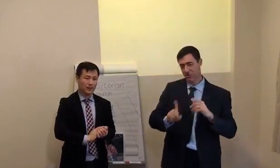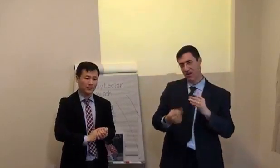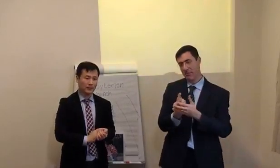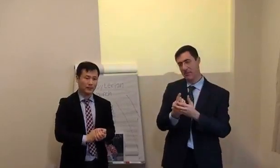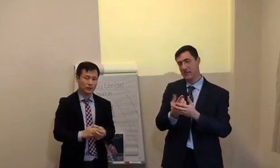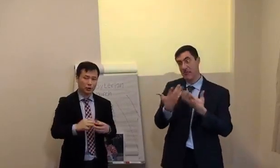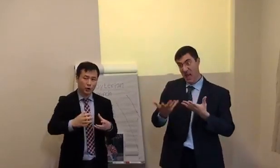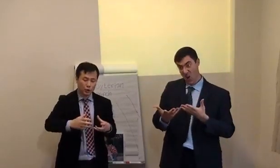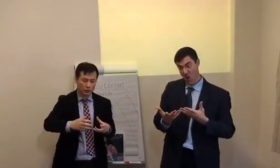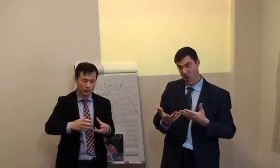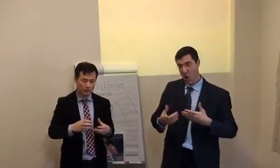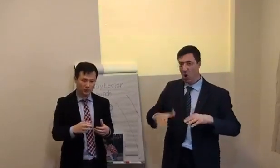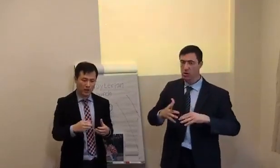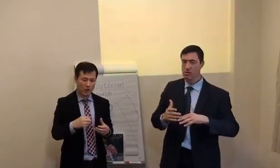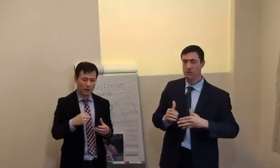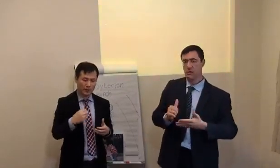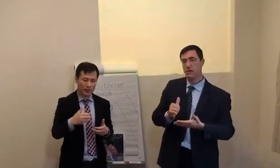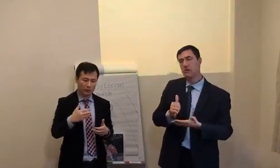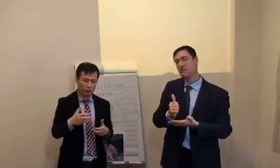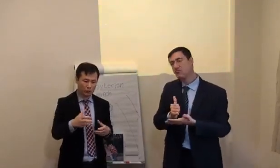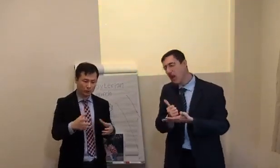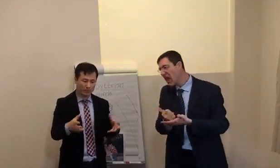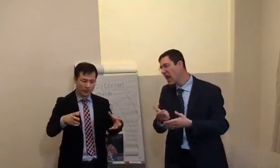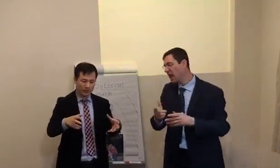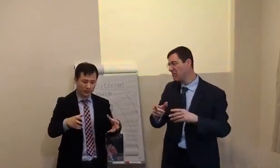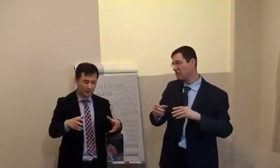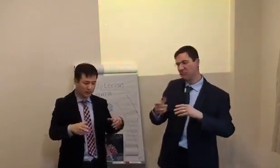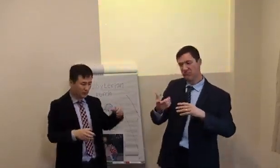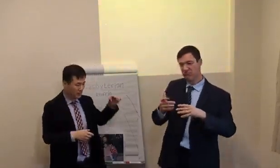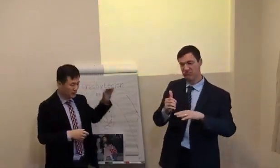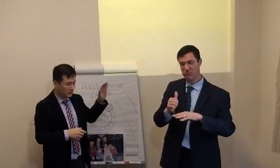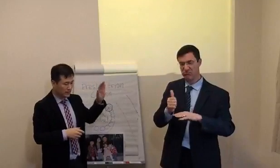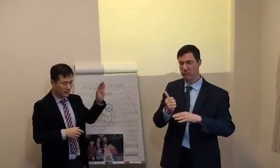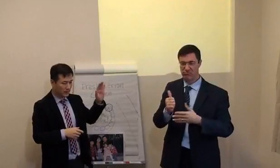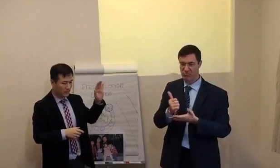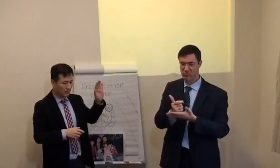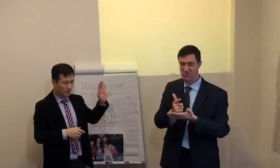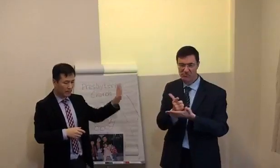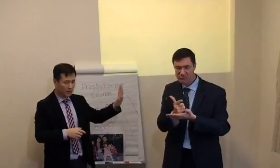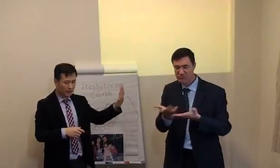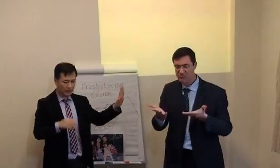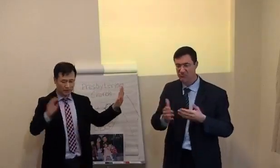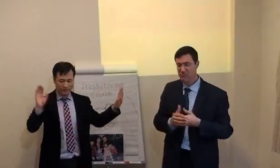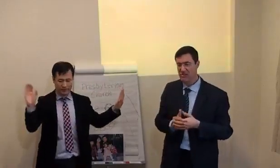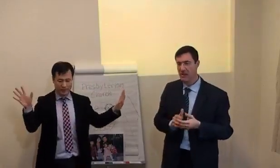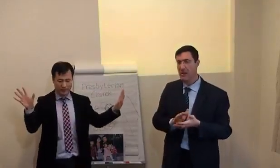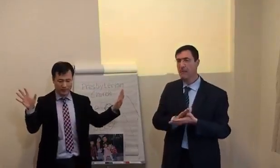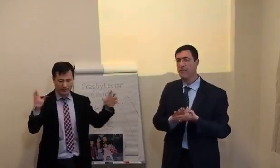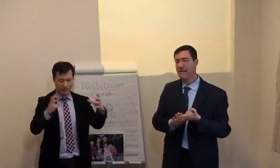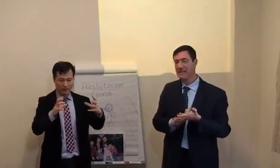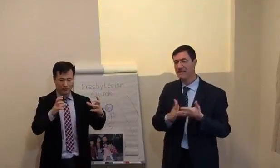And the school now began to build gender, male and female,